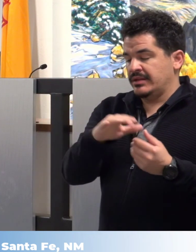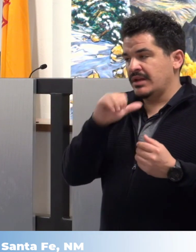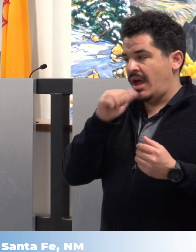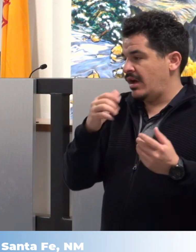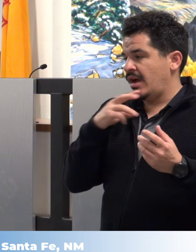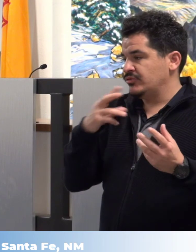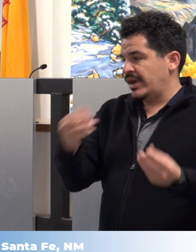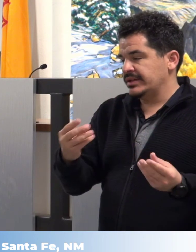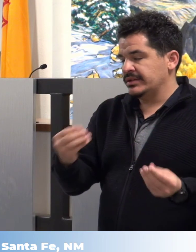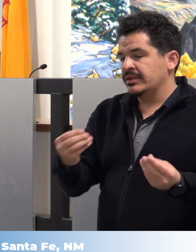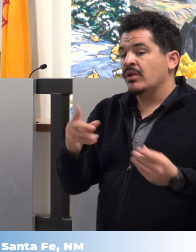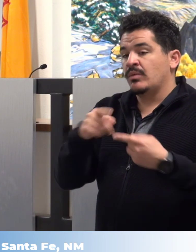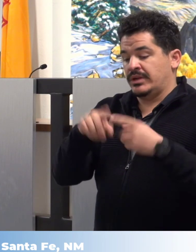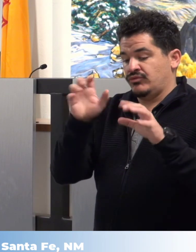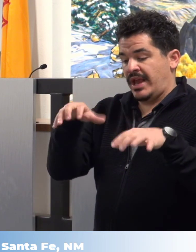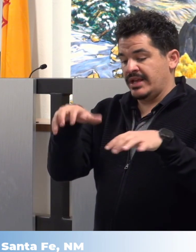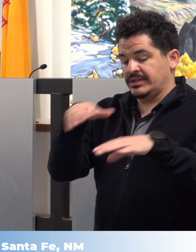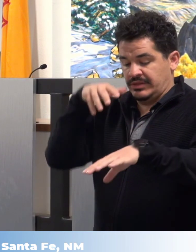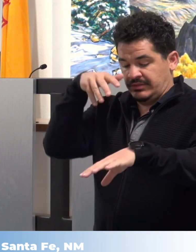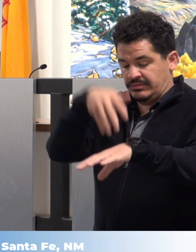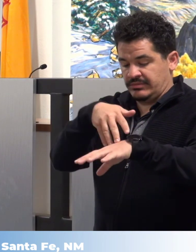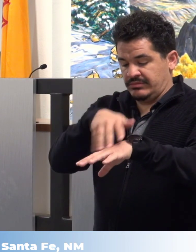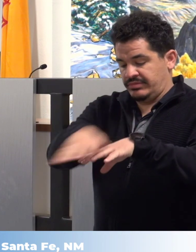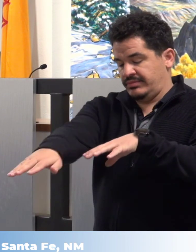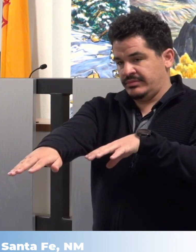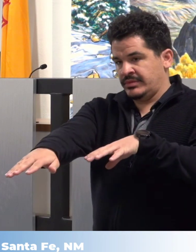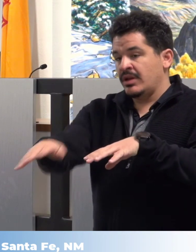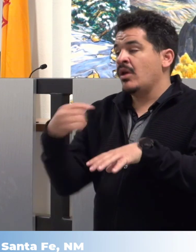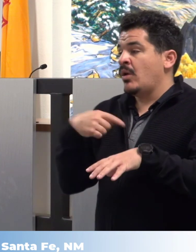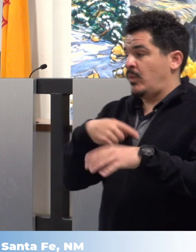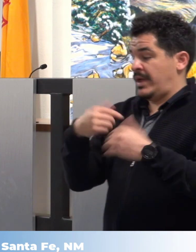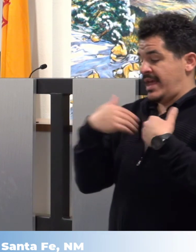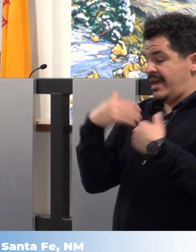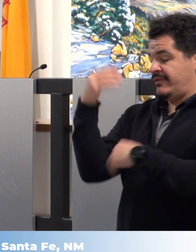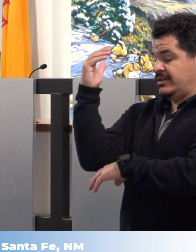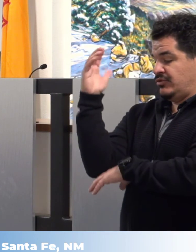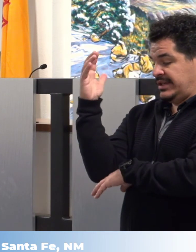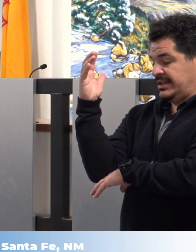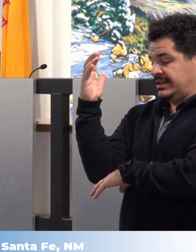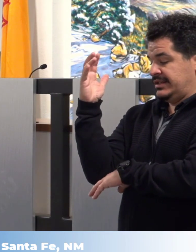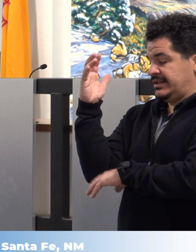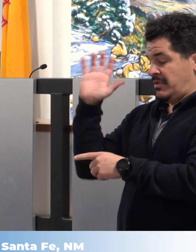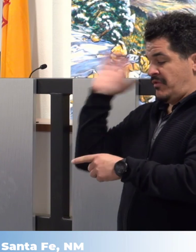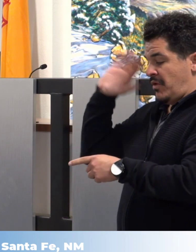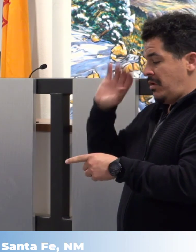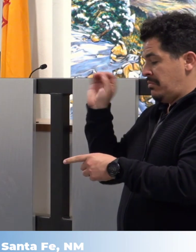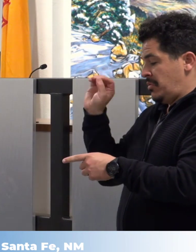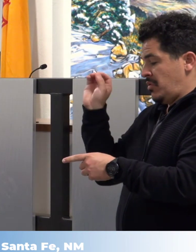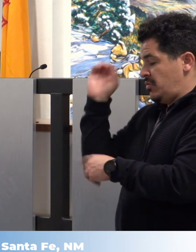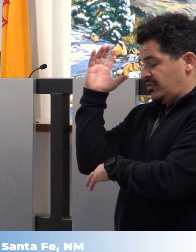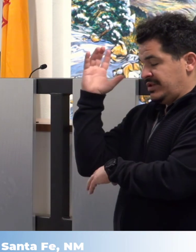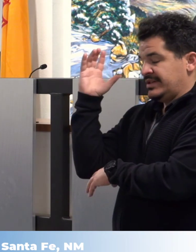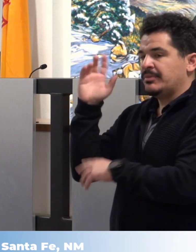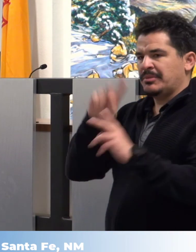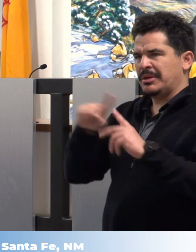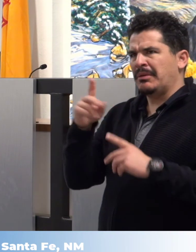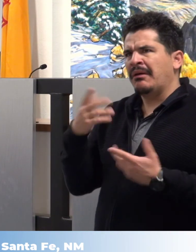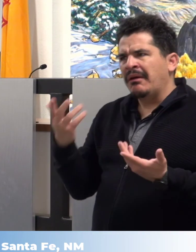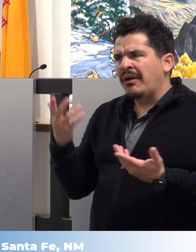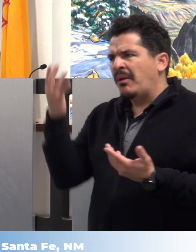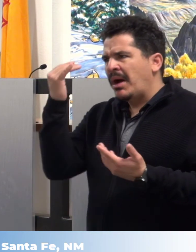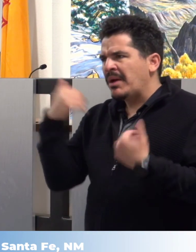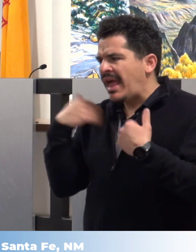off. So we have this boom-bust situation. We have trees where we didn't have trees before and people wonder why we have fires. I'm going to